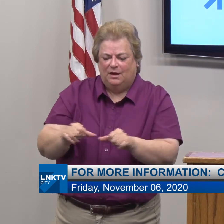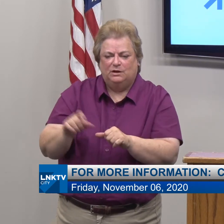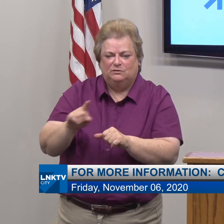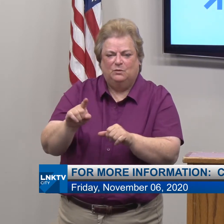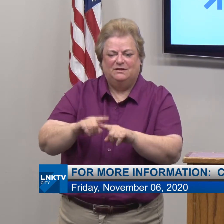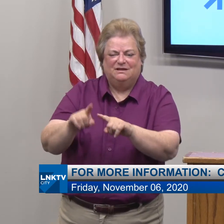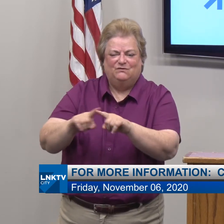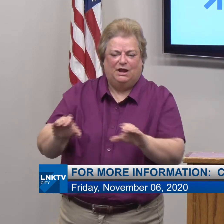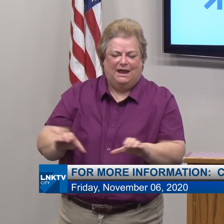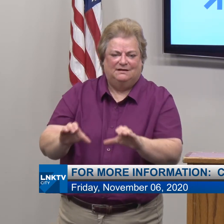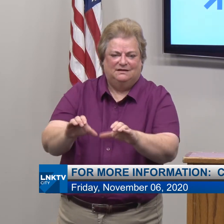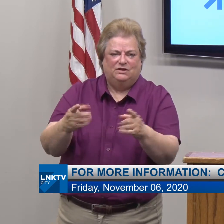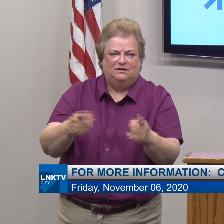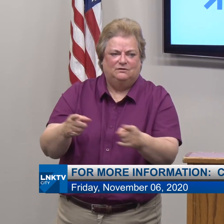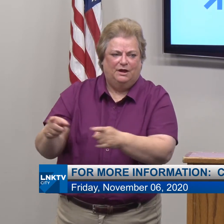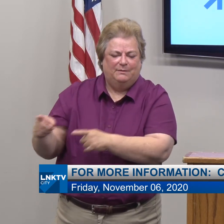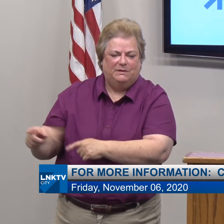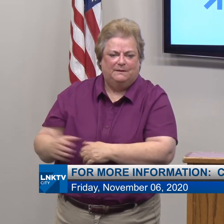occurring.